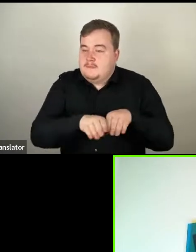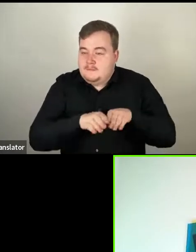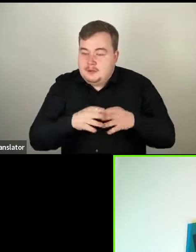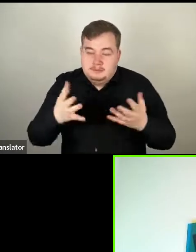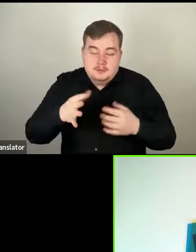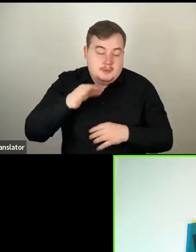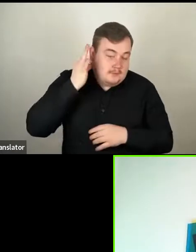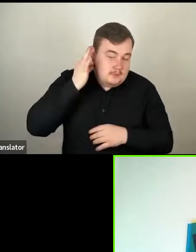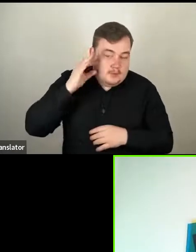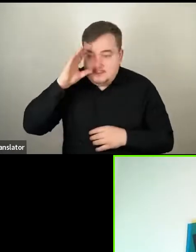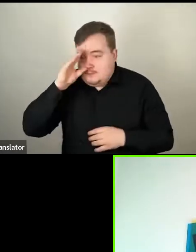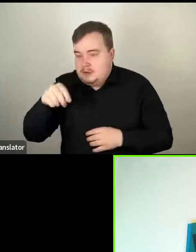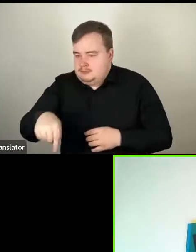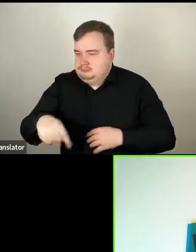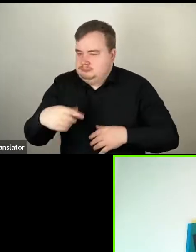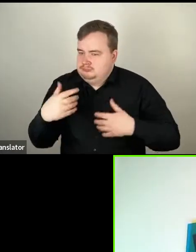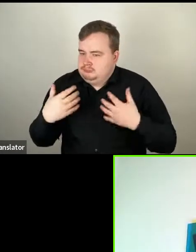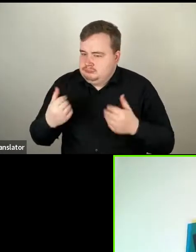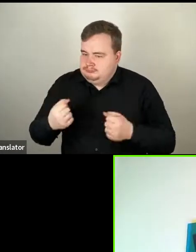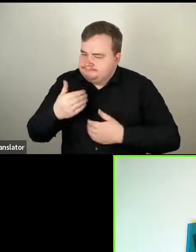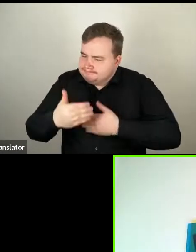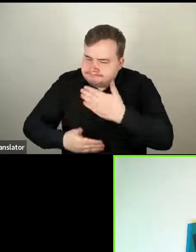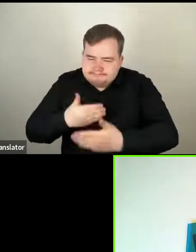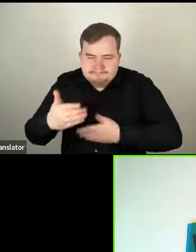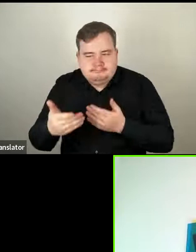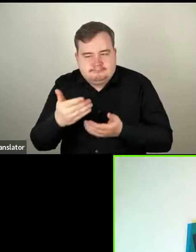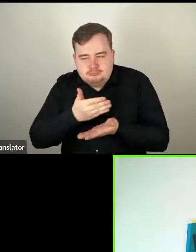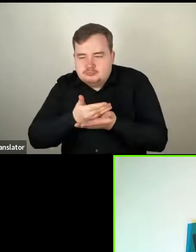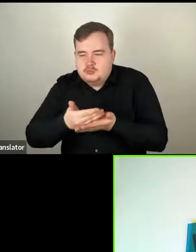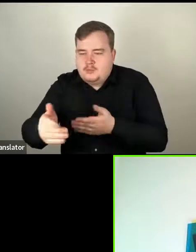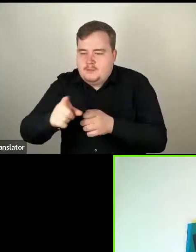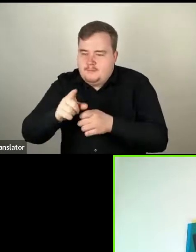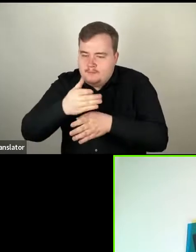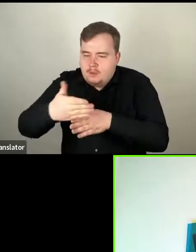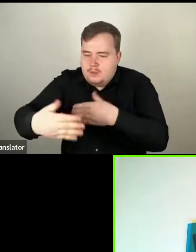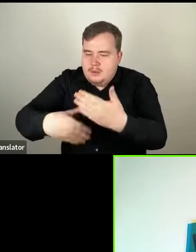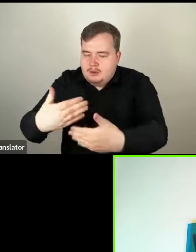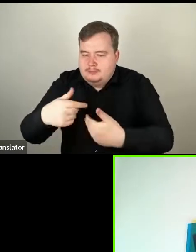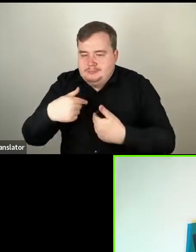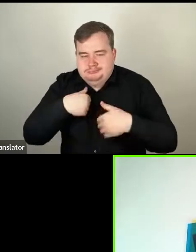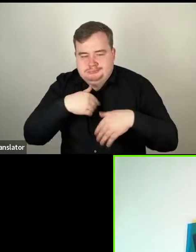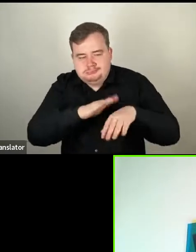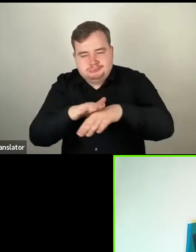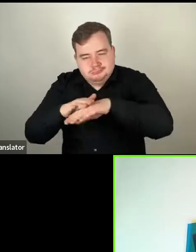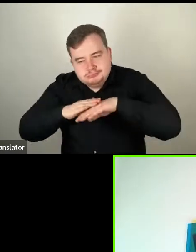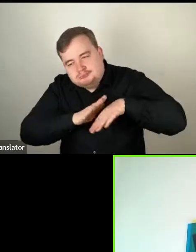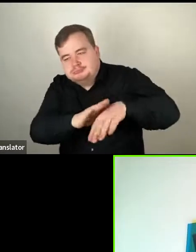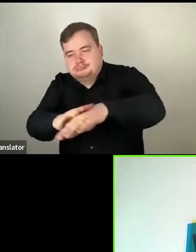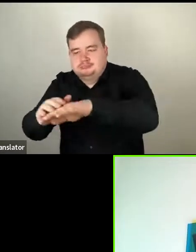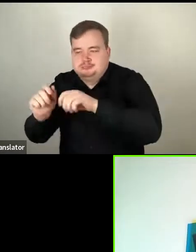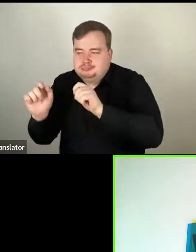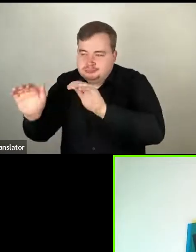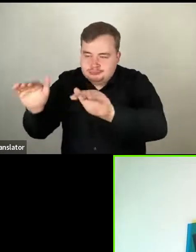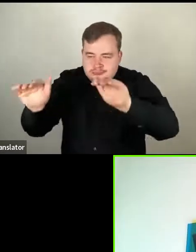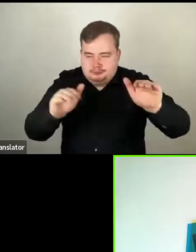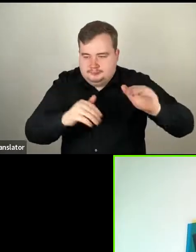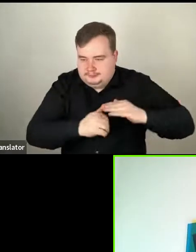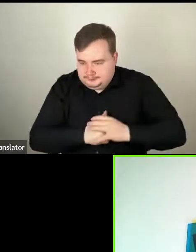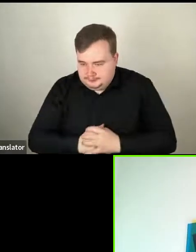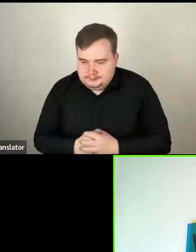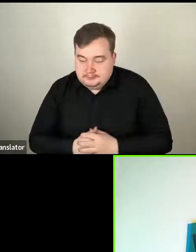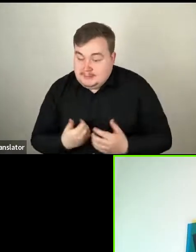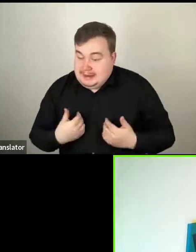of 5 steps to be taken by parliaments. Allow me now just a few technical